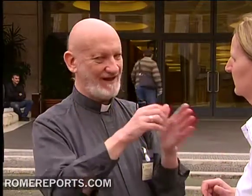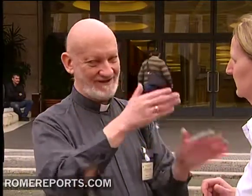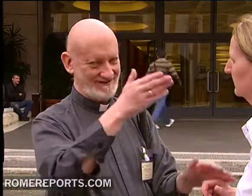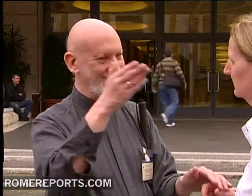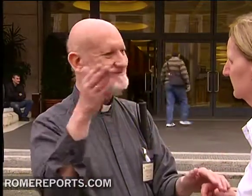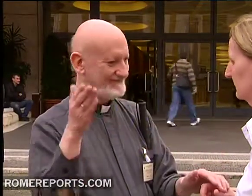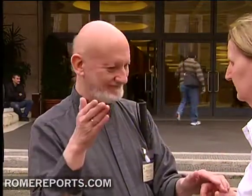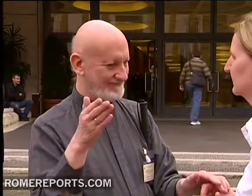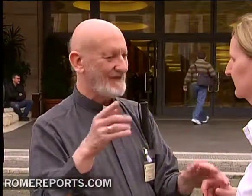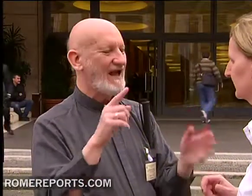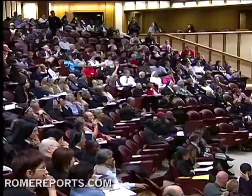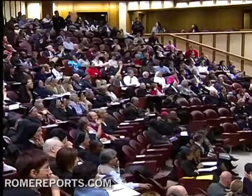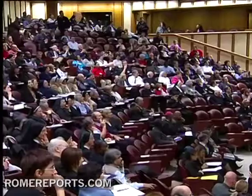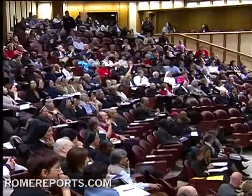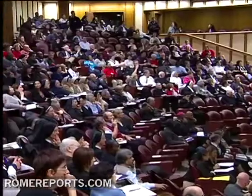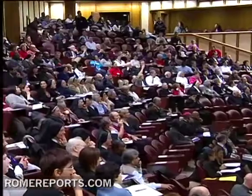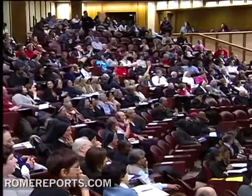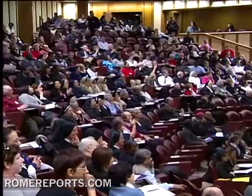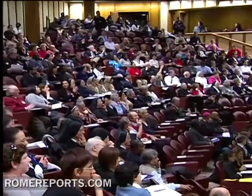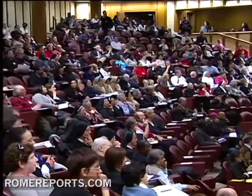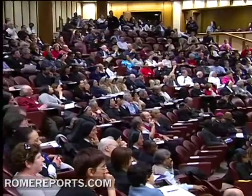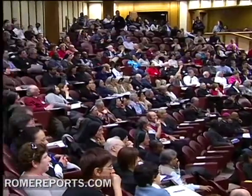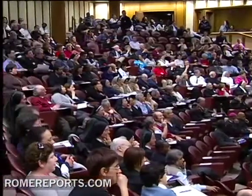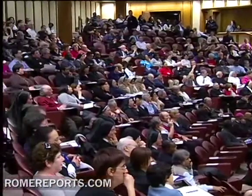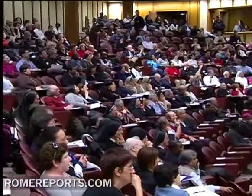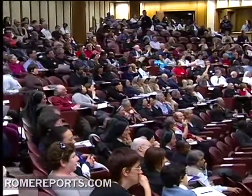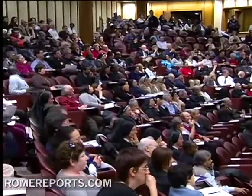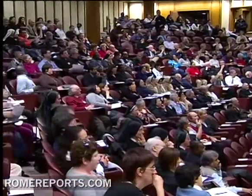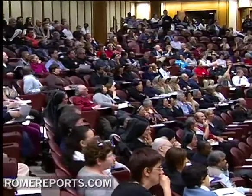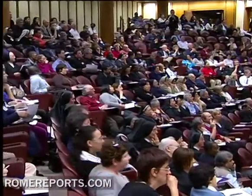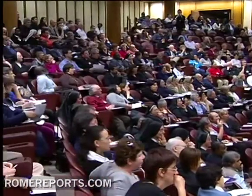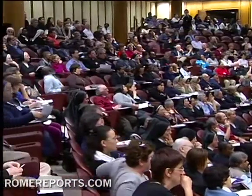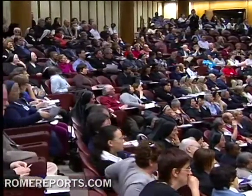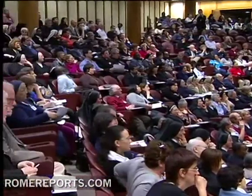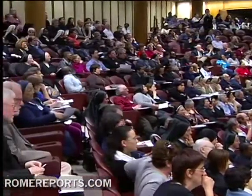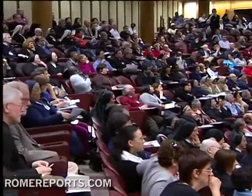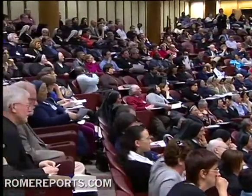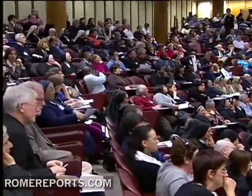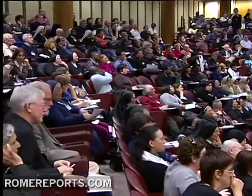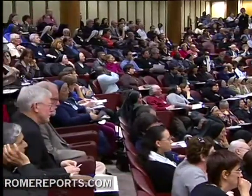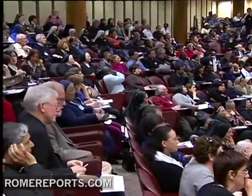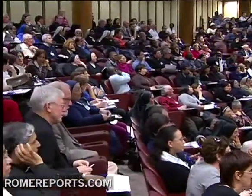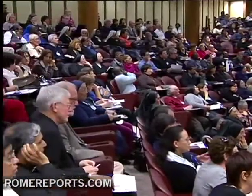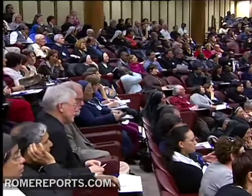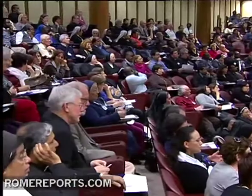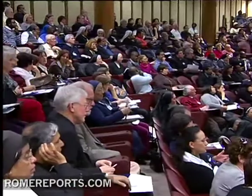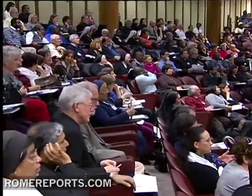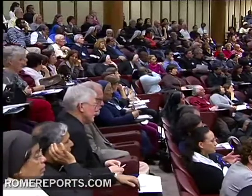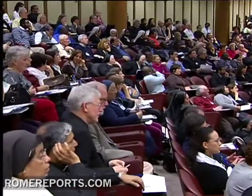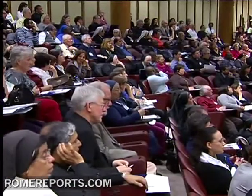their pastoral work to the deaf. The three-day conference focused on the care of deaf-mute in the church. That included pastoral care and attention to